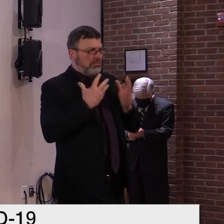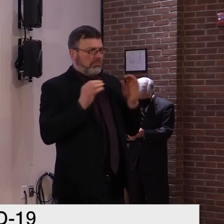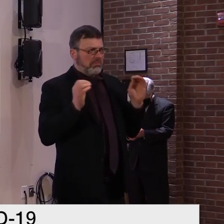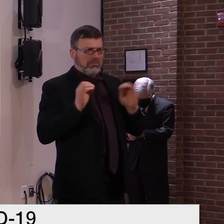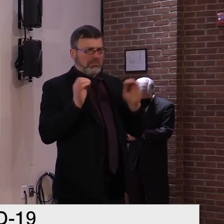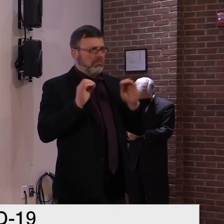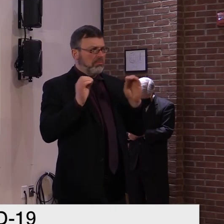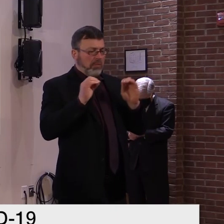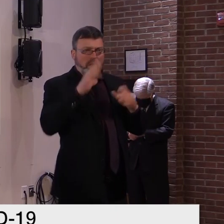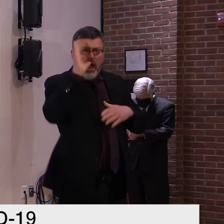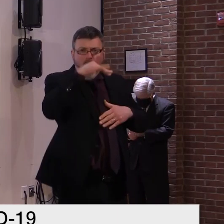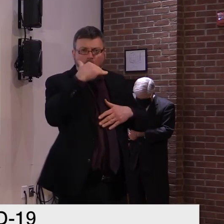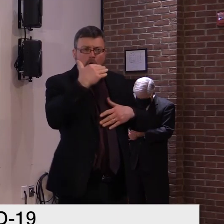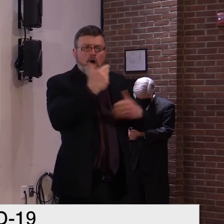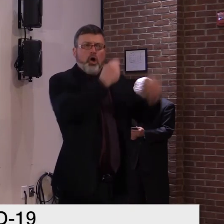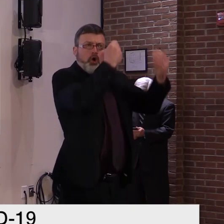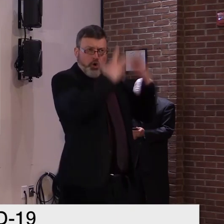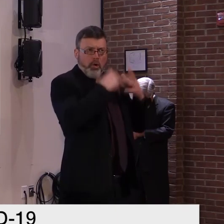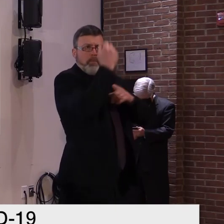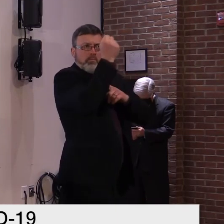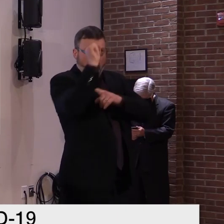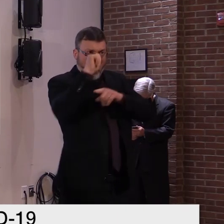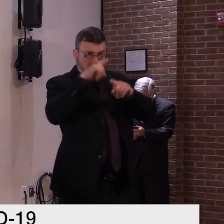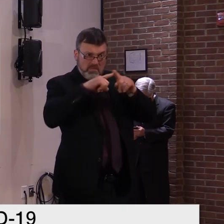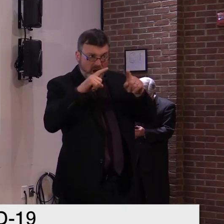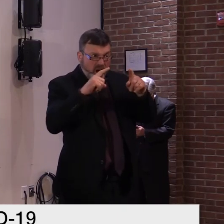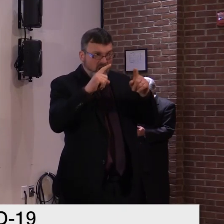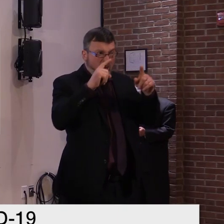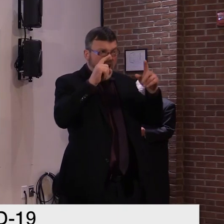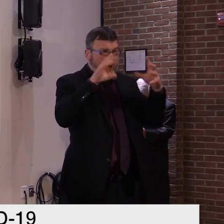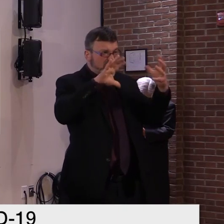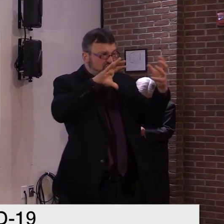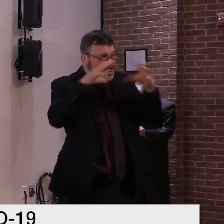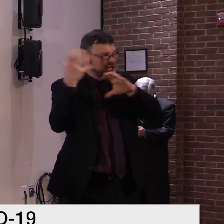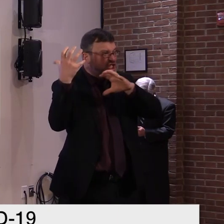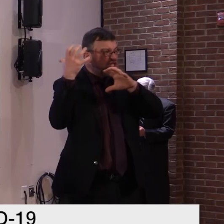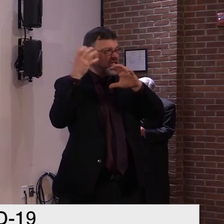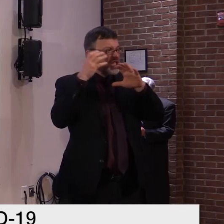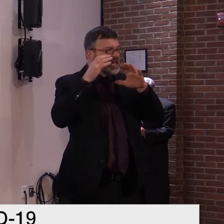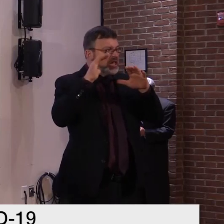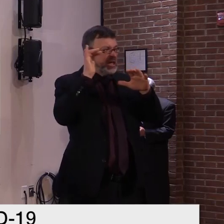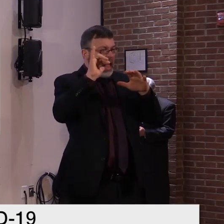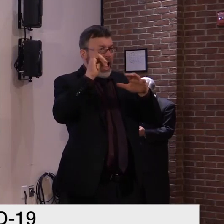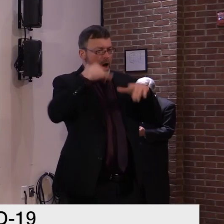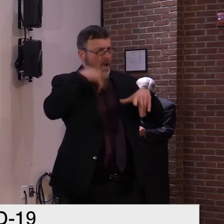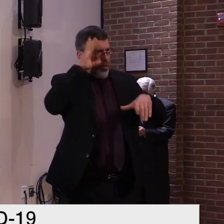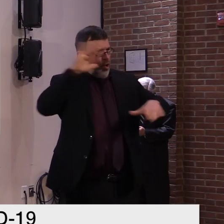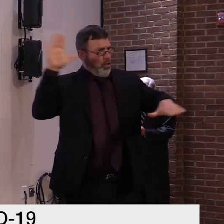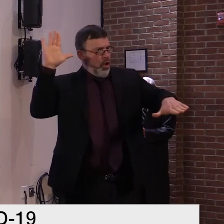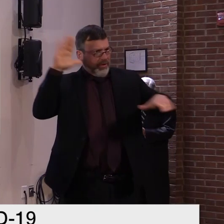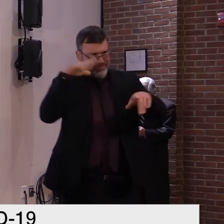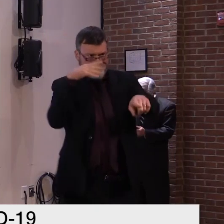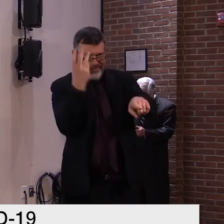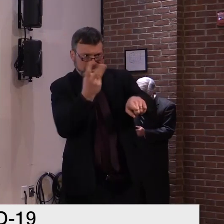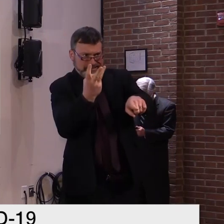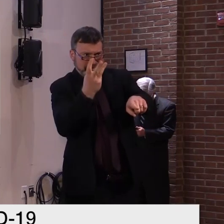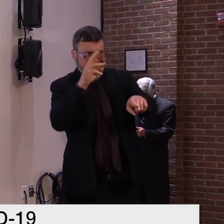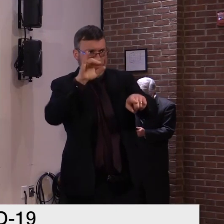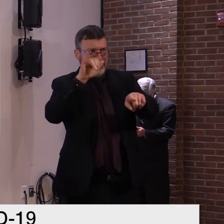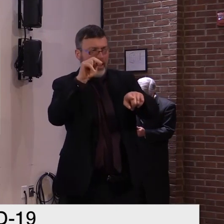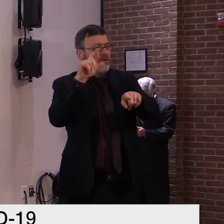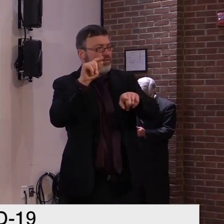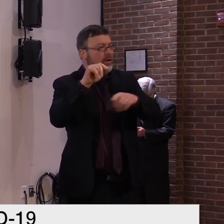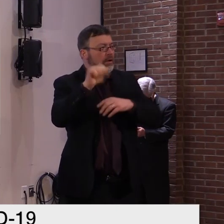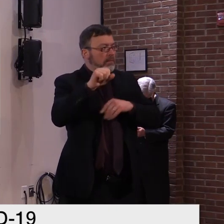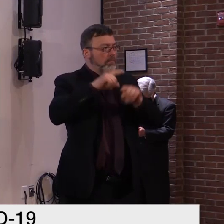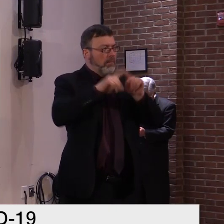particularly next week when the inauguration takes place. But at this point in time, we're not seeing